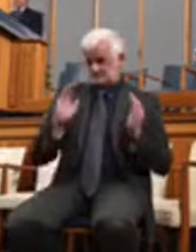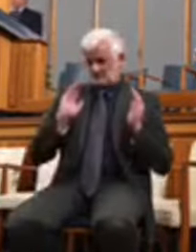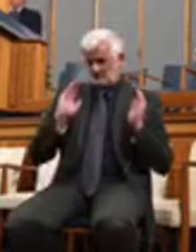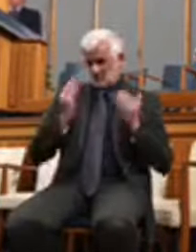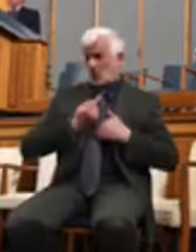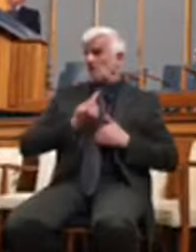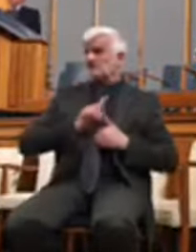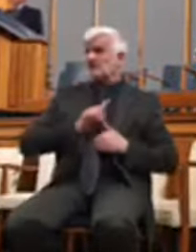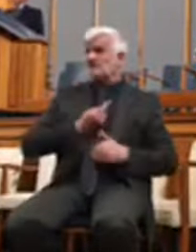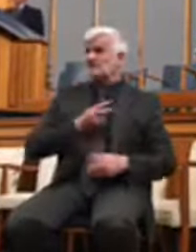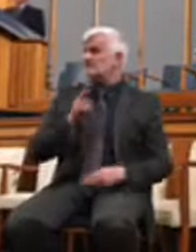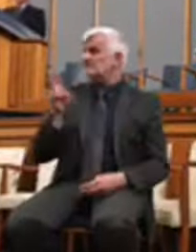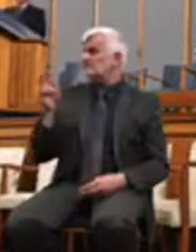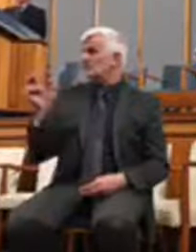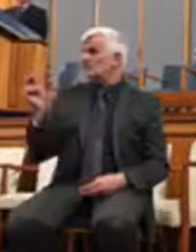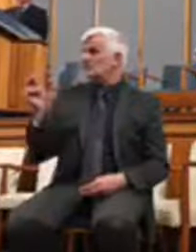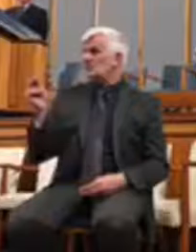So in